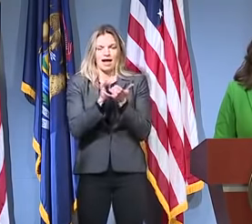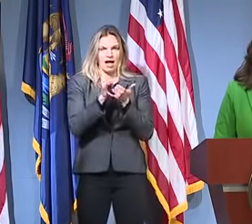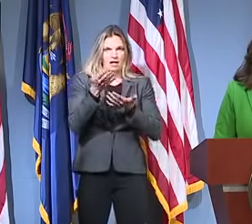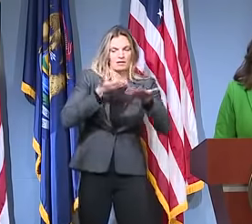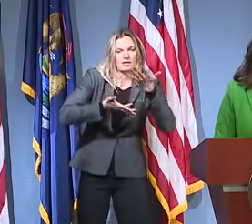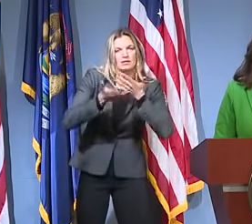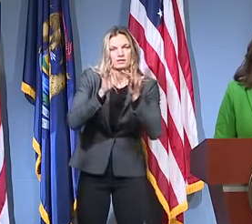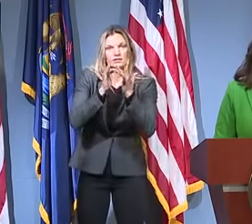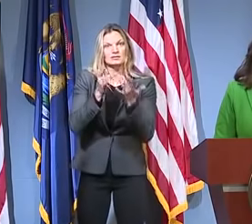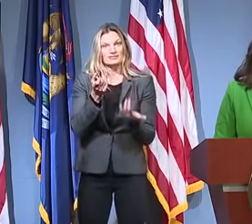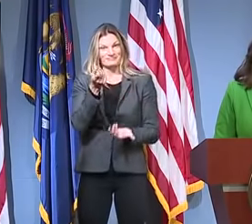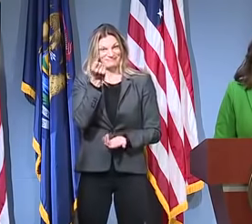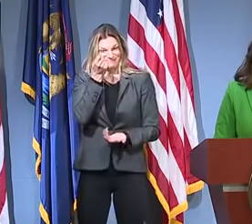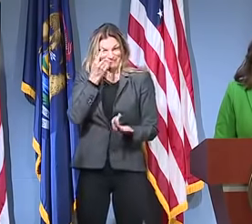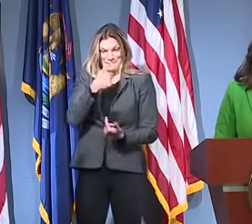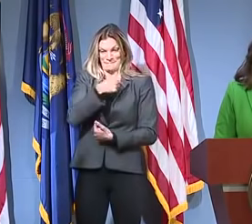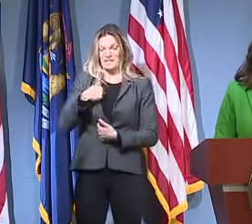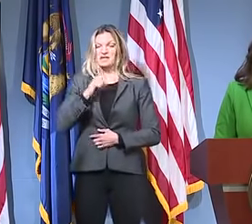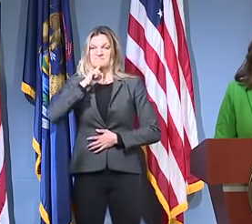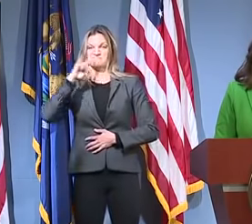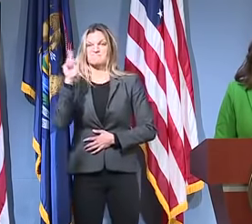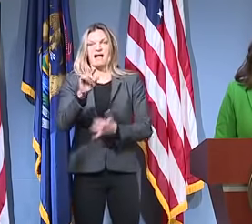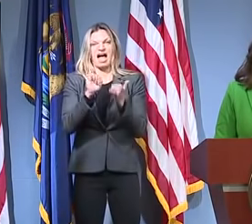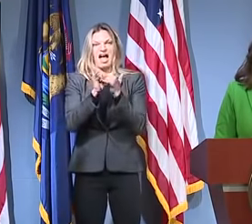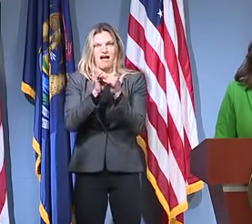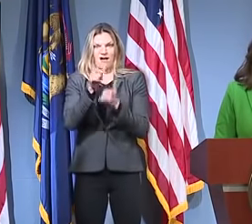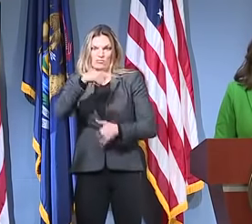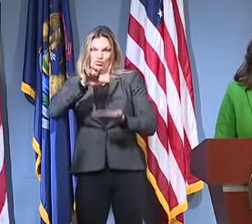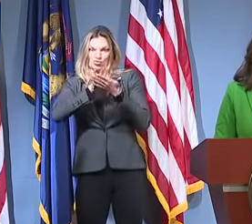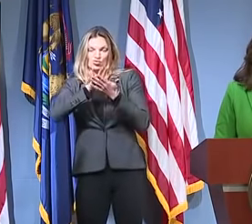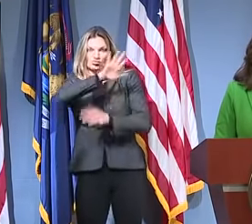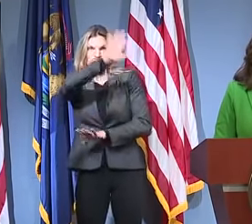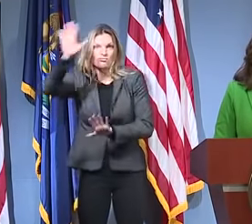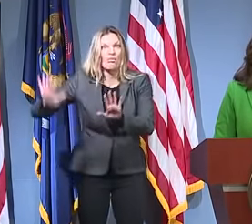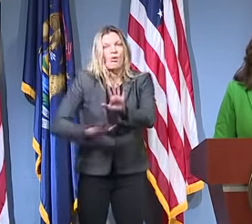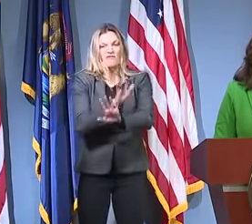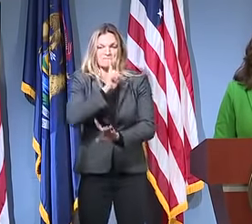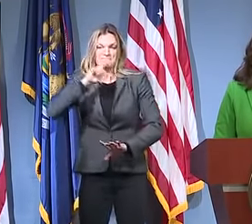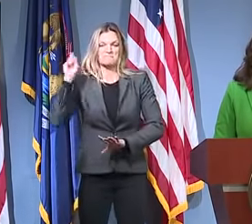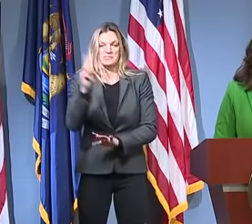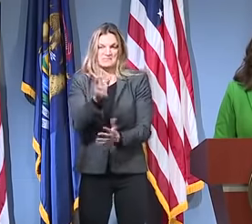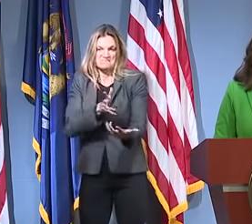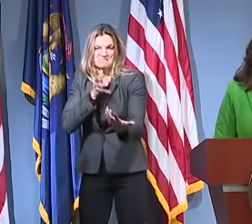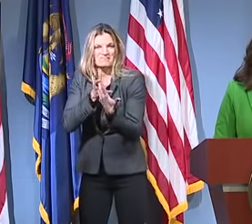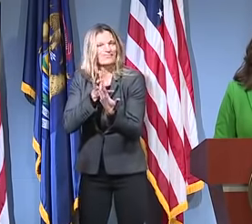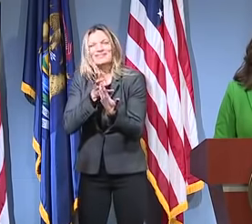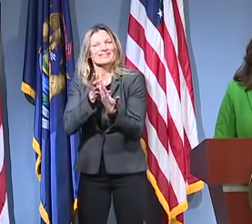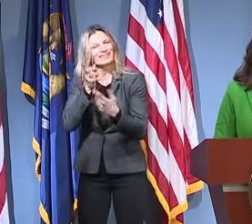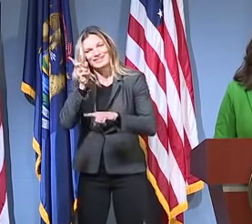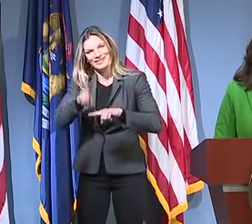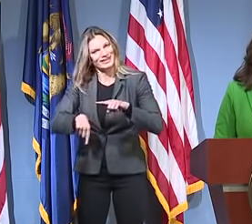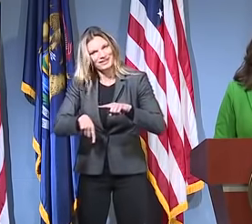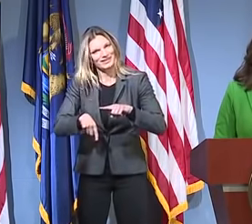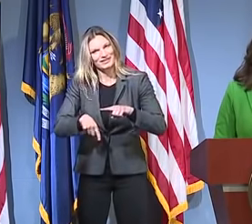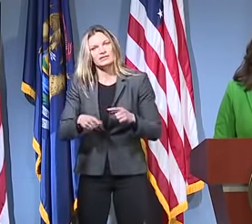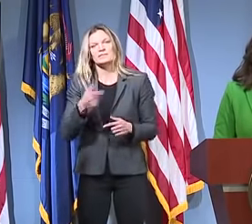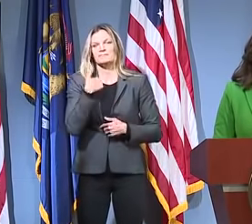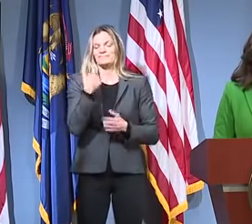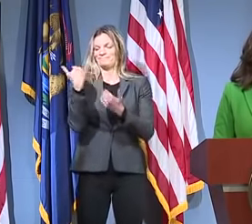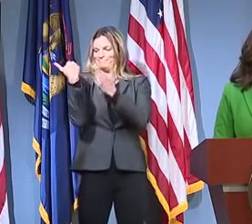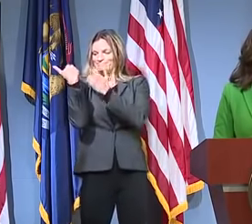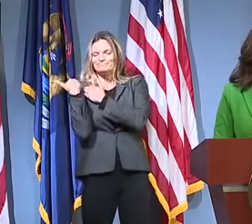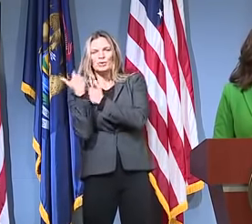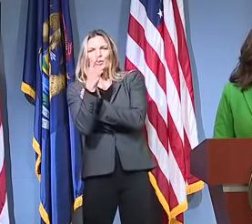determination coming out of Lansing was really not going to be the wisest way to proceed. And that's why we put together the task force who promulgated best